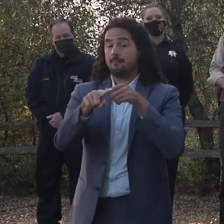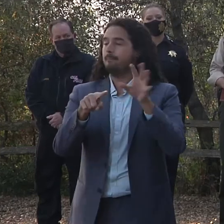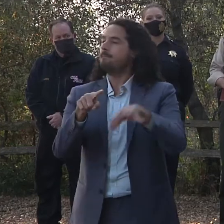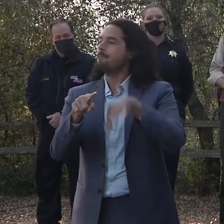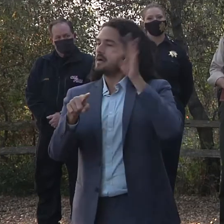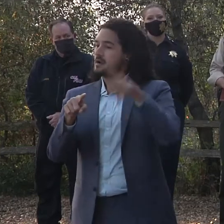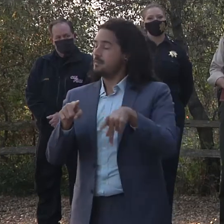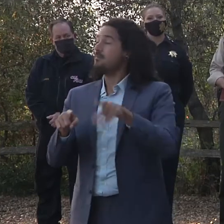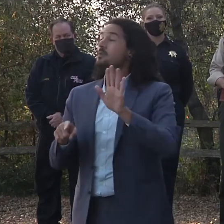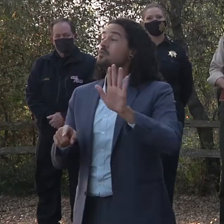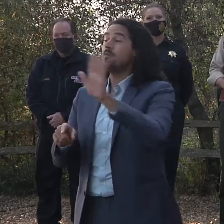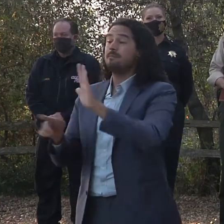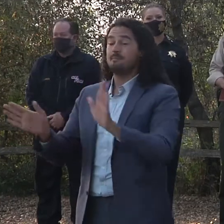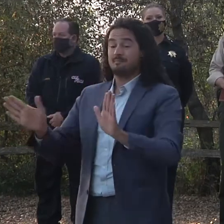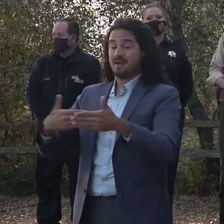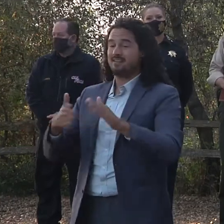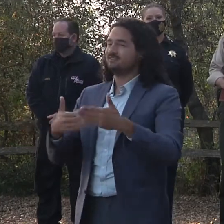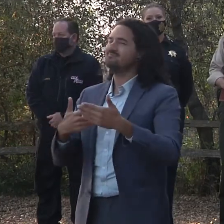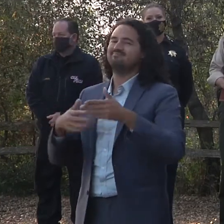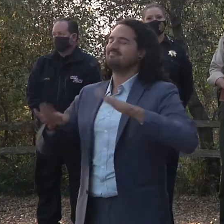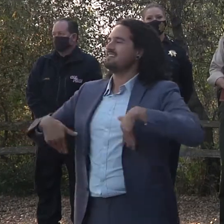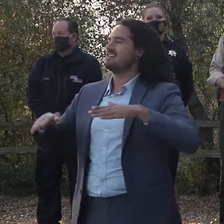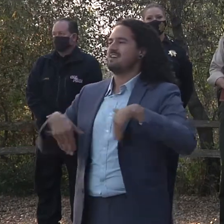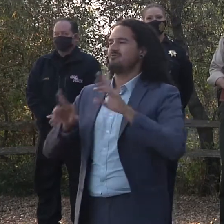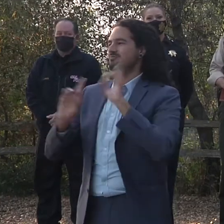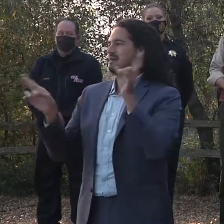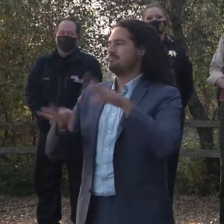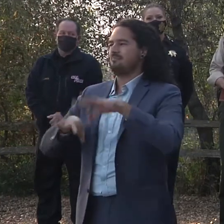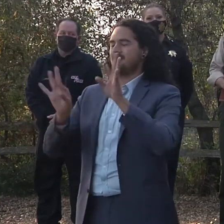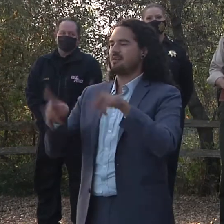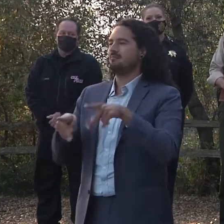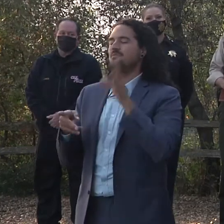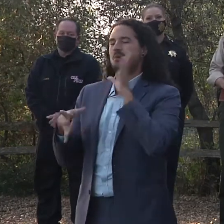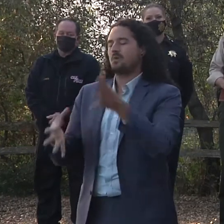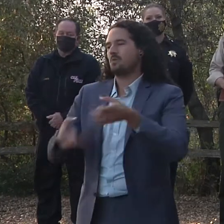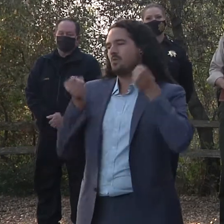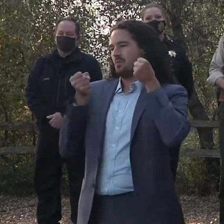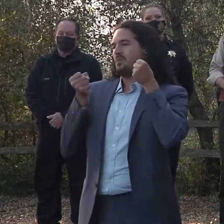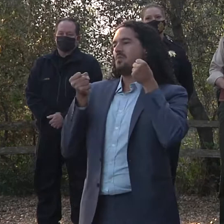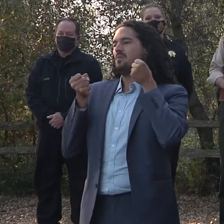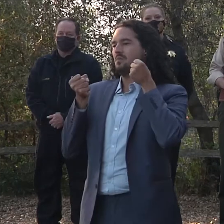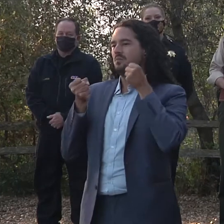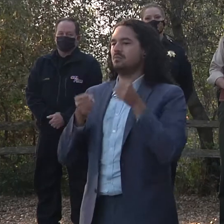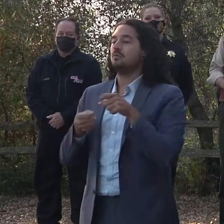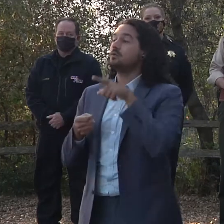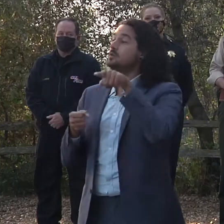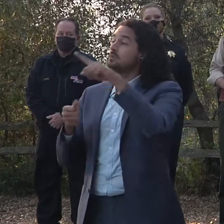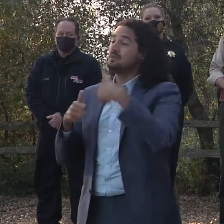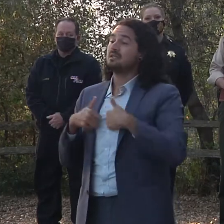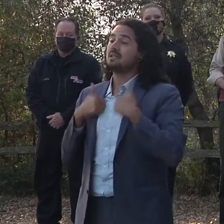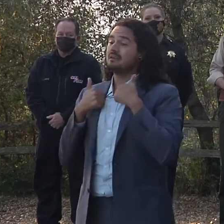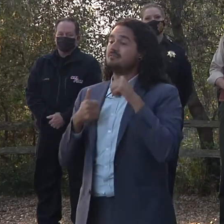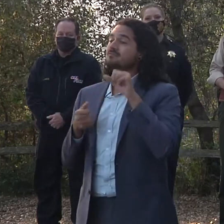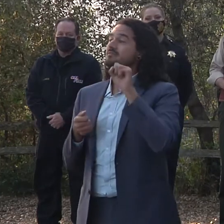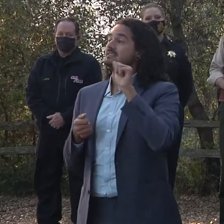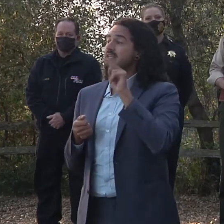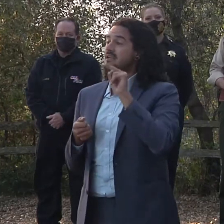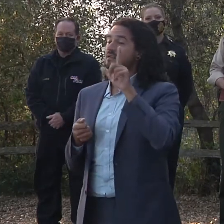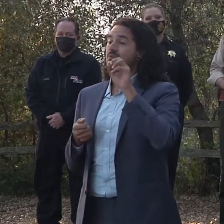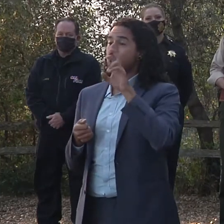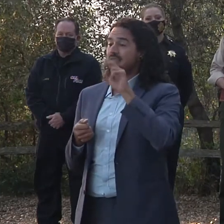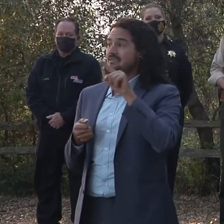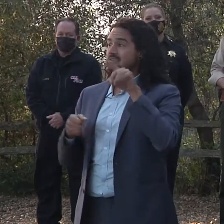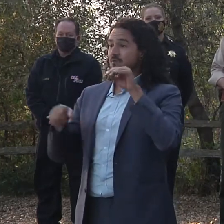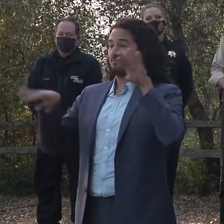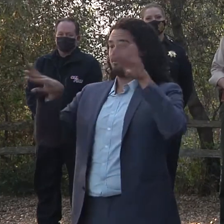or how that's going to be managed. But if you are looking for your mail and you live in the San Lorenzo Valley, please go to the Watsonville Post Office. And